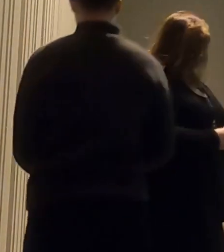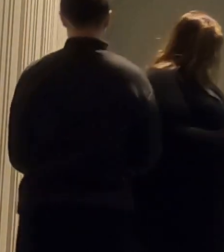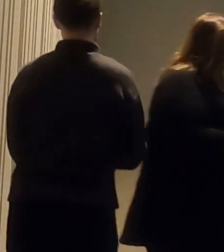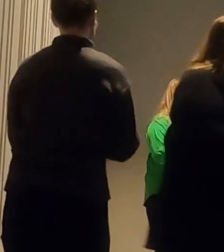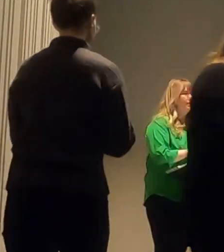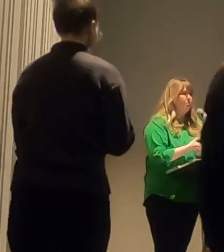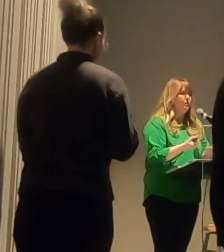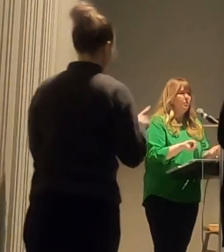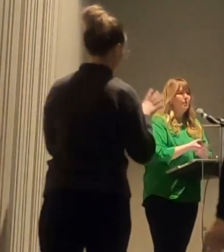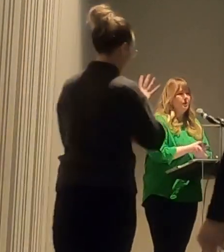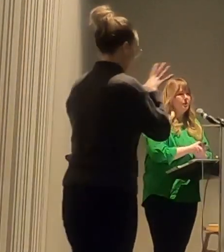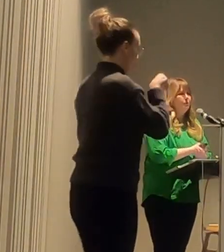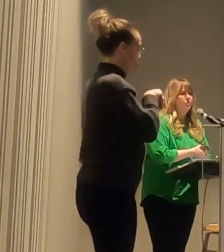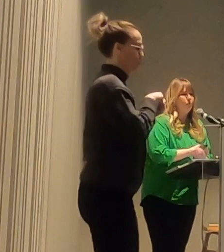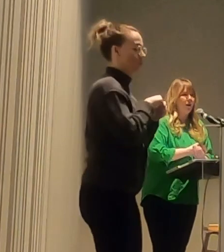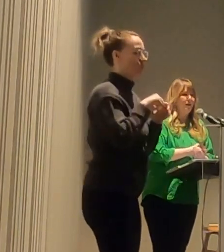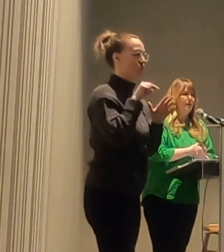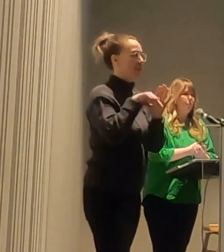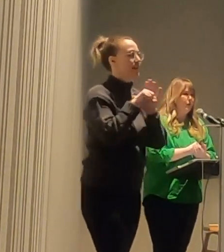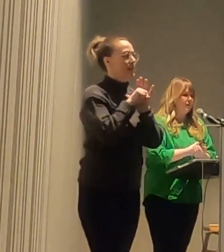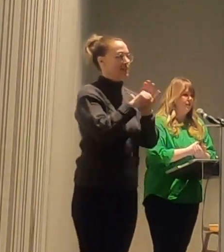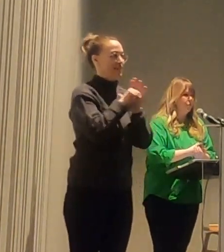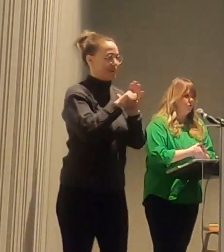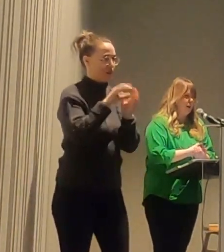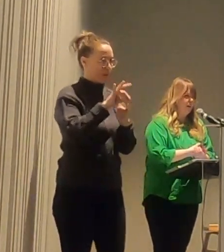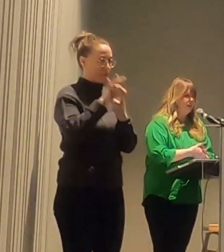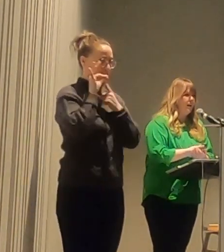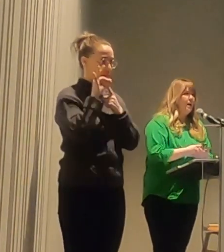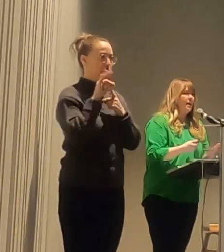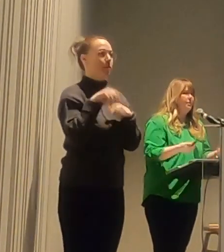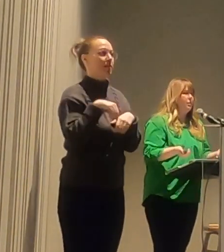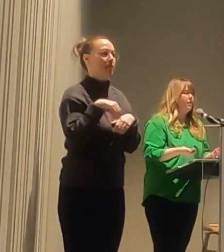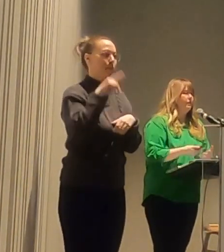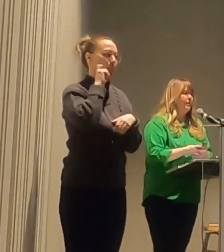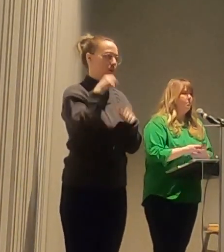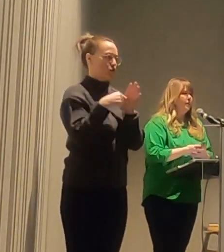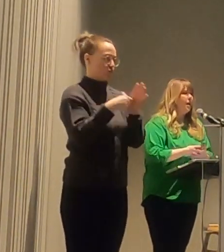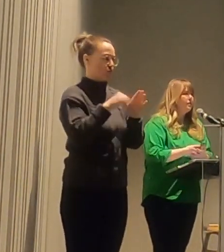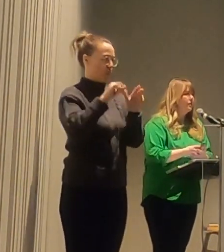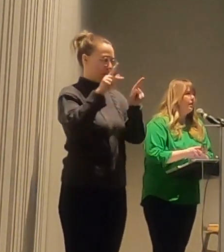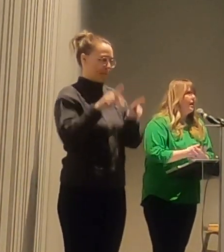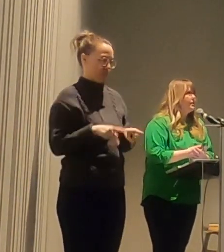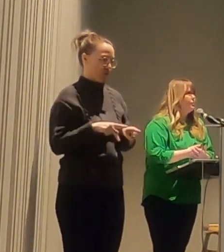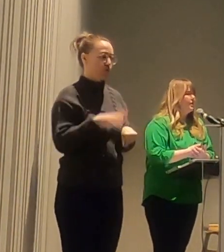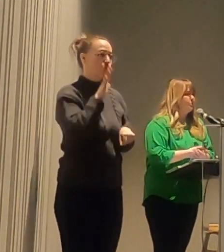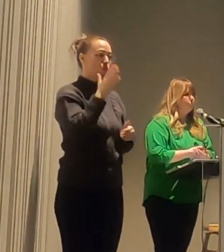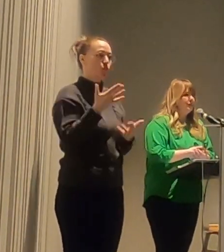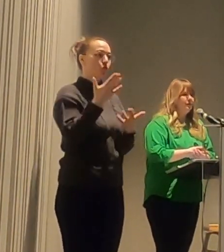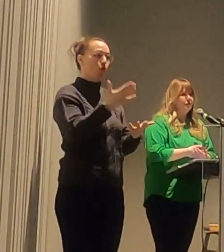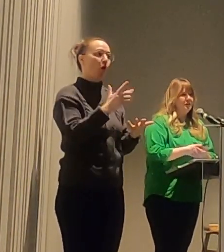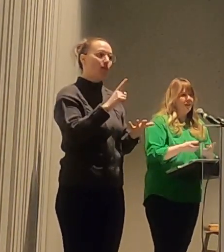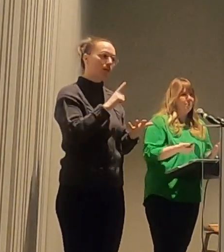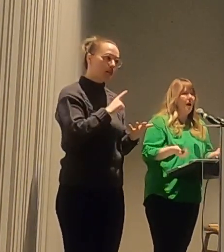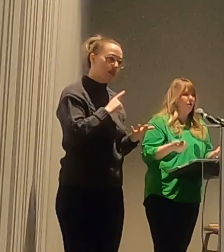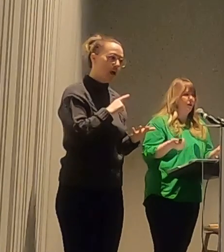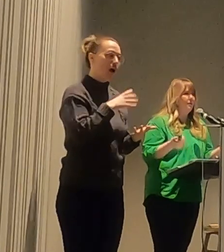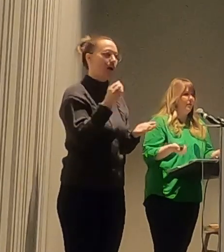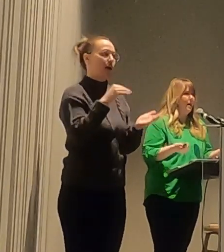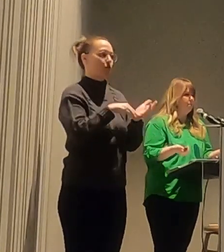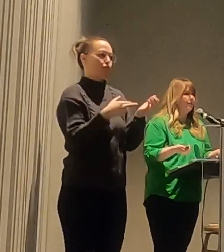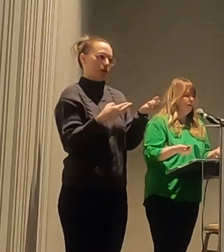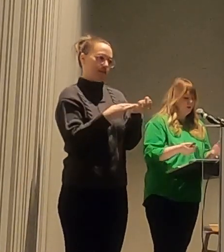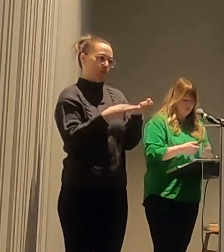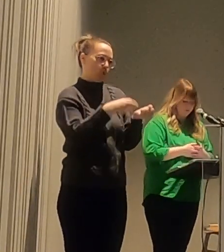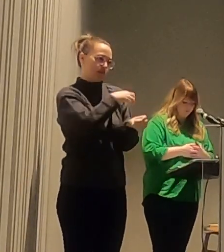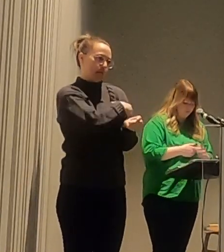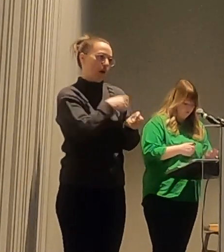would automatically imbue the person who was wearing them with these traits. It would offer them luck, as well as reinforcing the power of